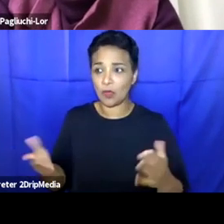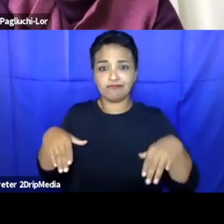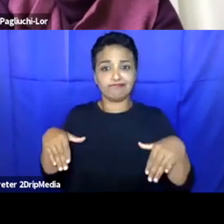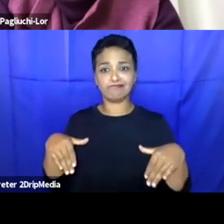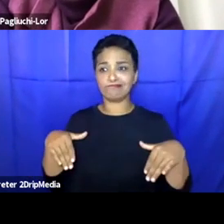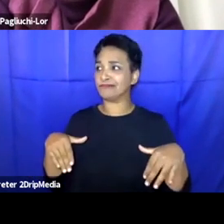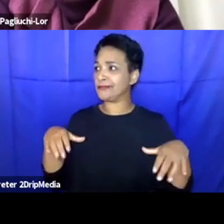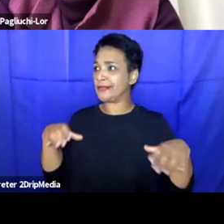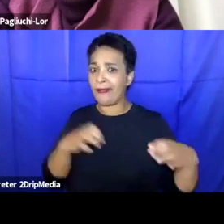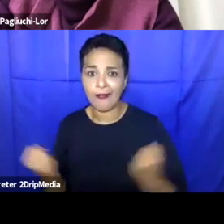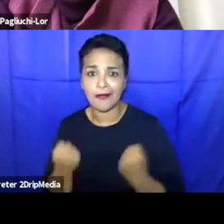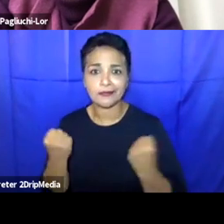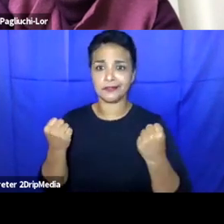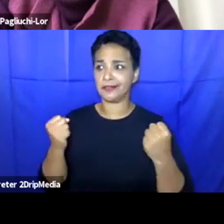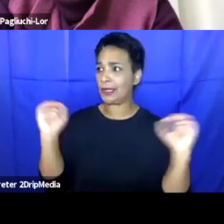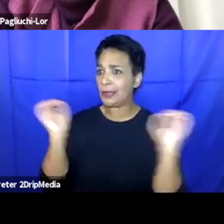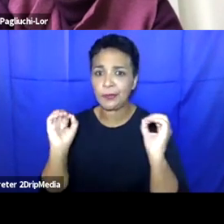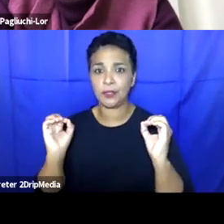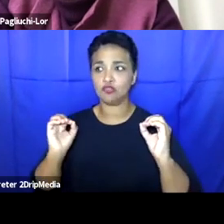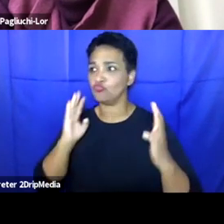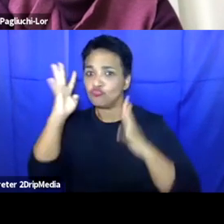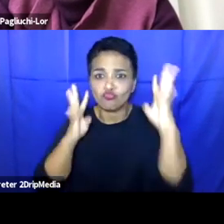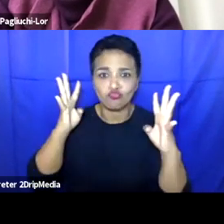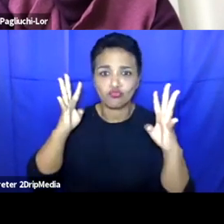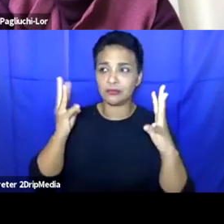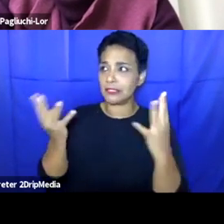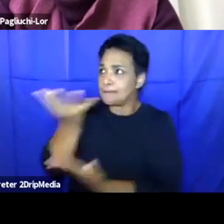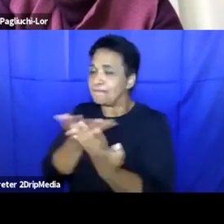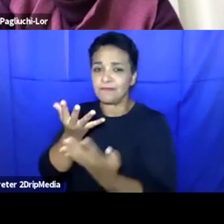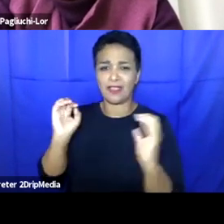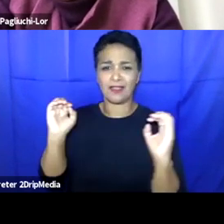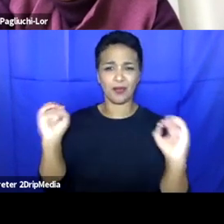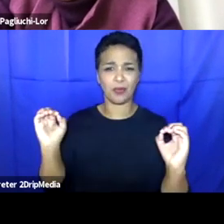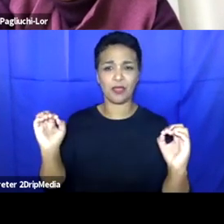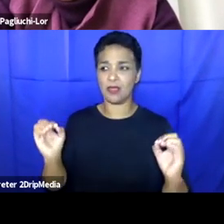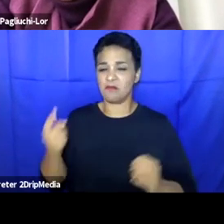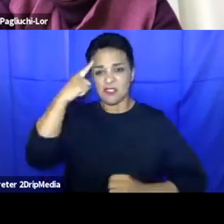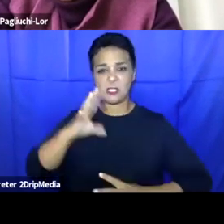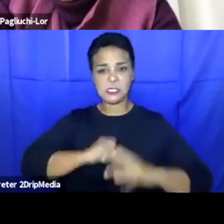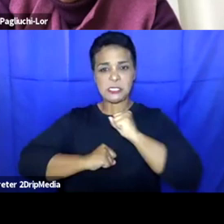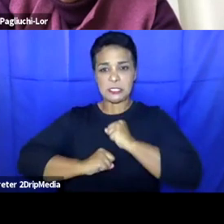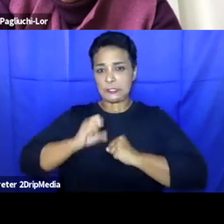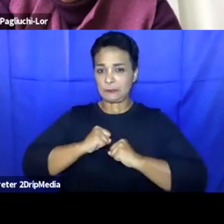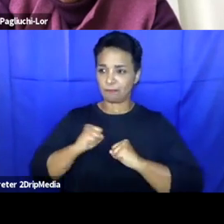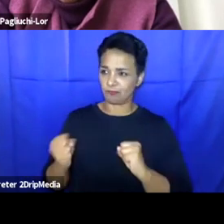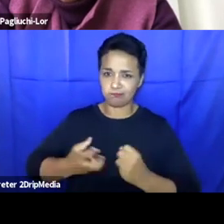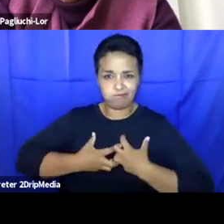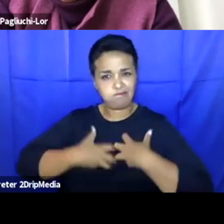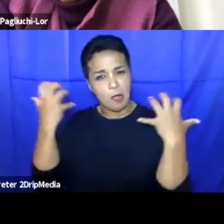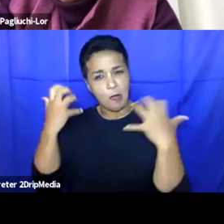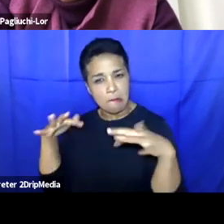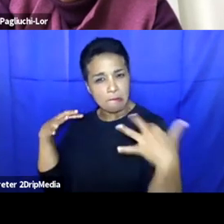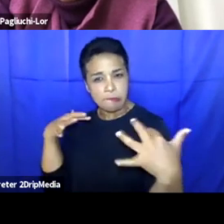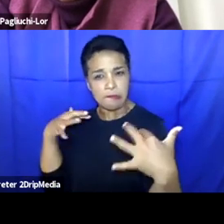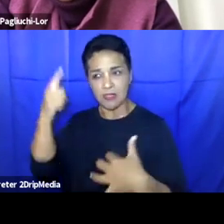have, that kind of engagement. So you end up, fighting and thinking that a gun is the